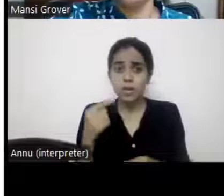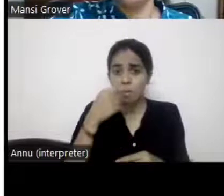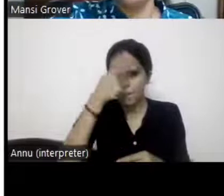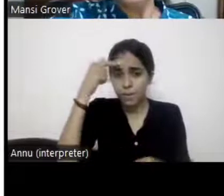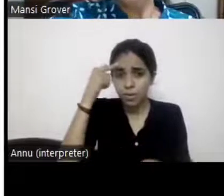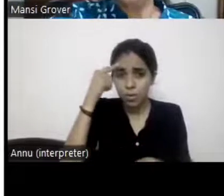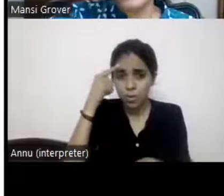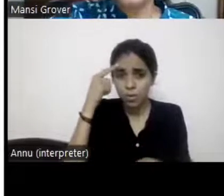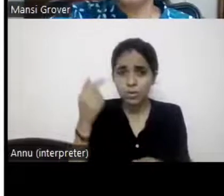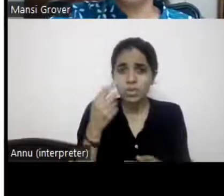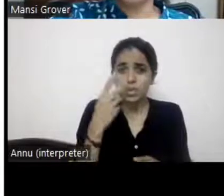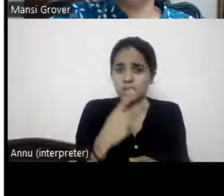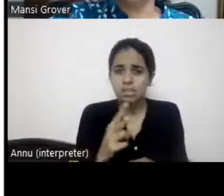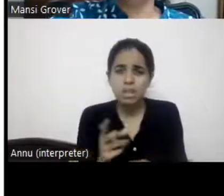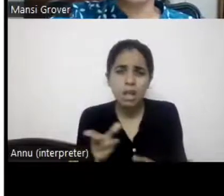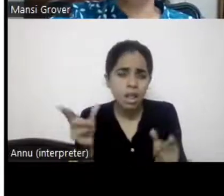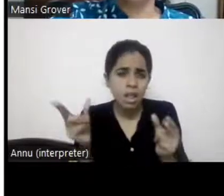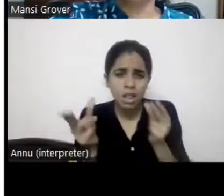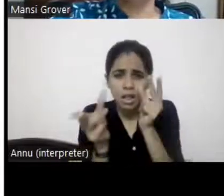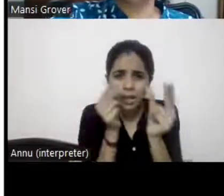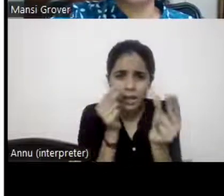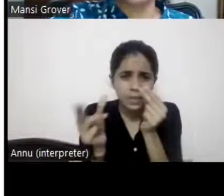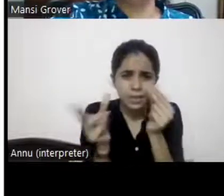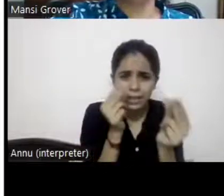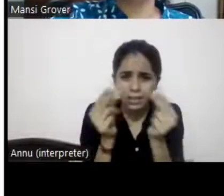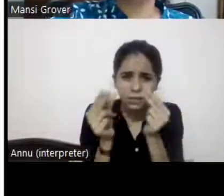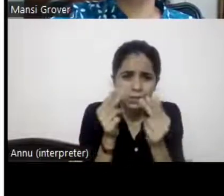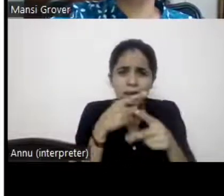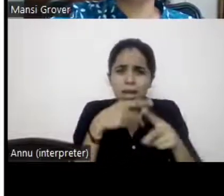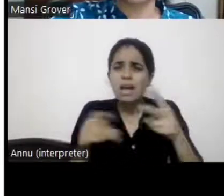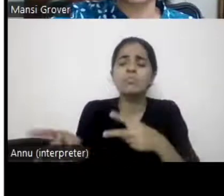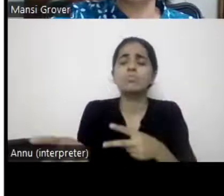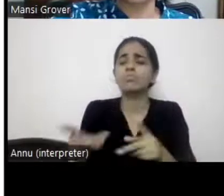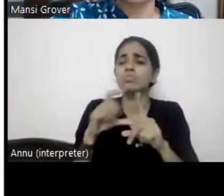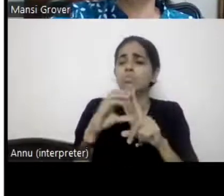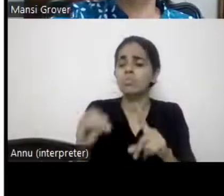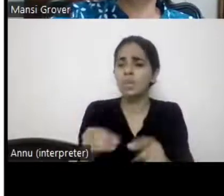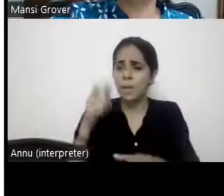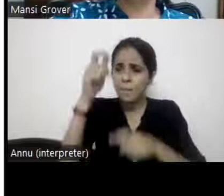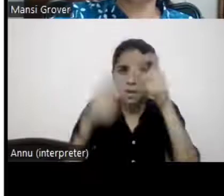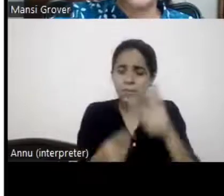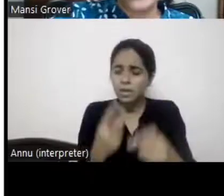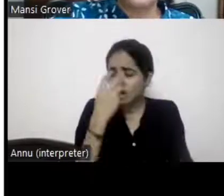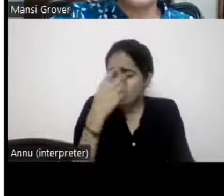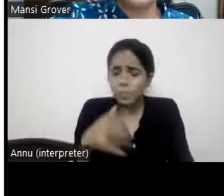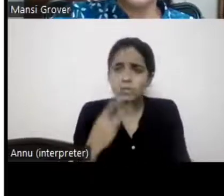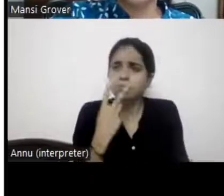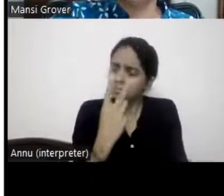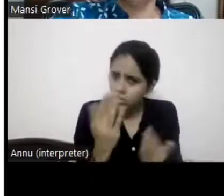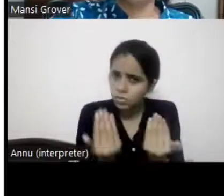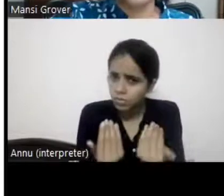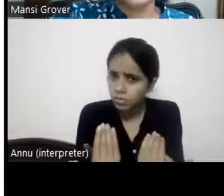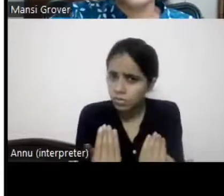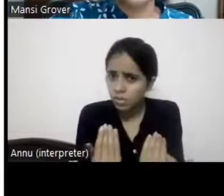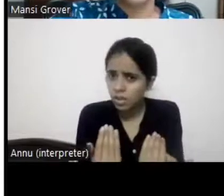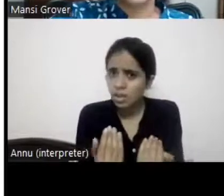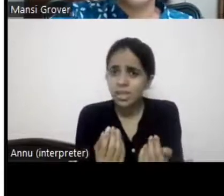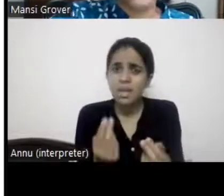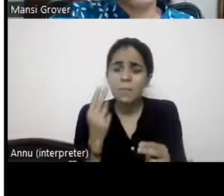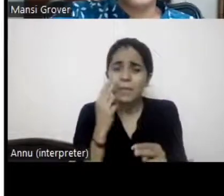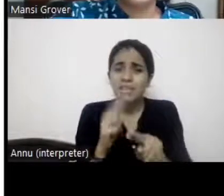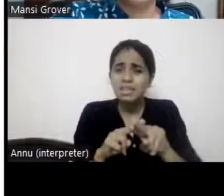not. Sighted others observe the blind person's gaze and find lack,